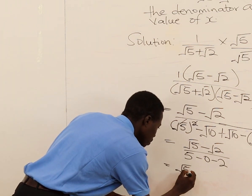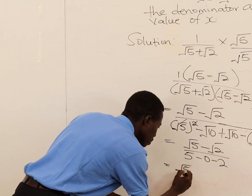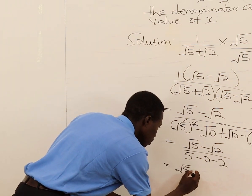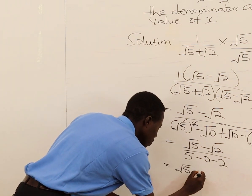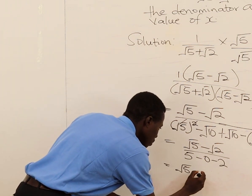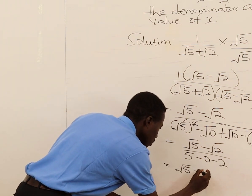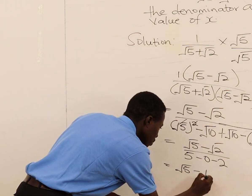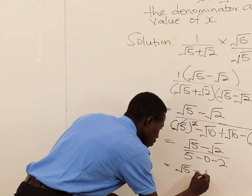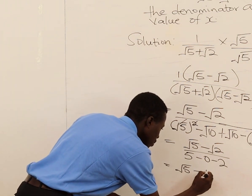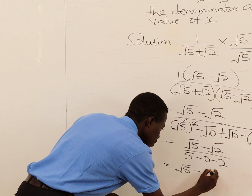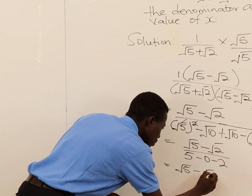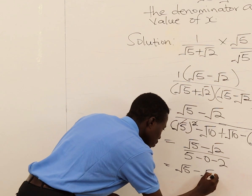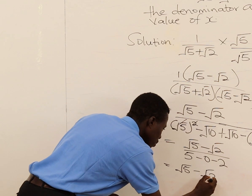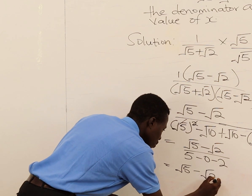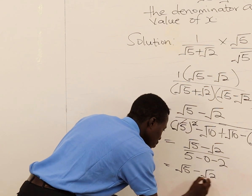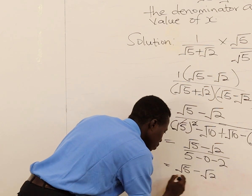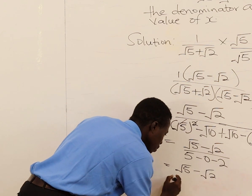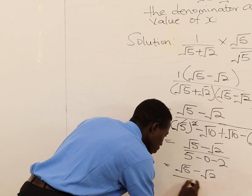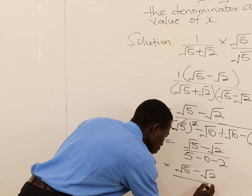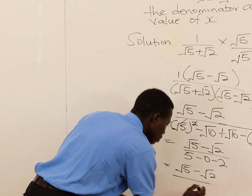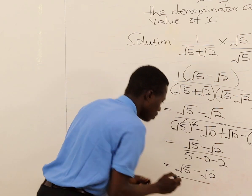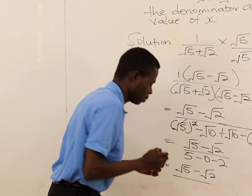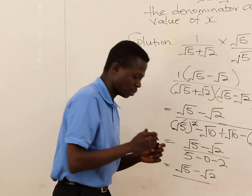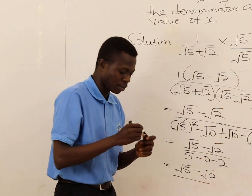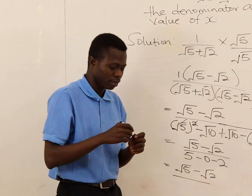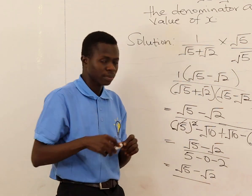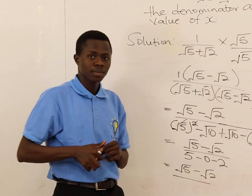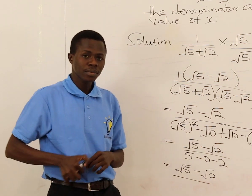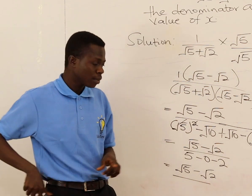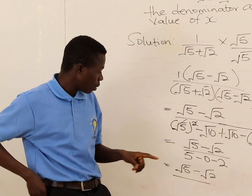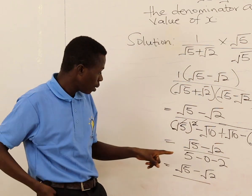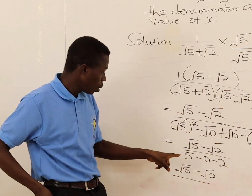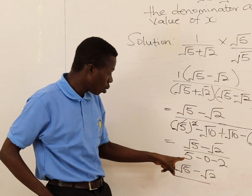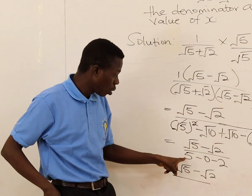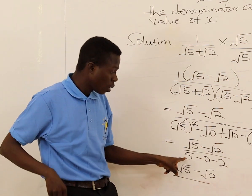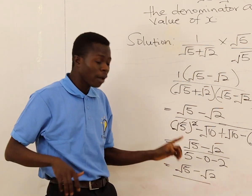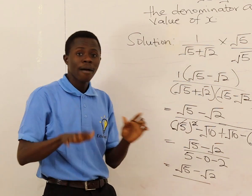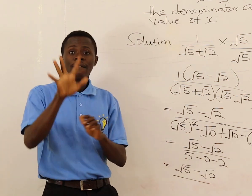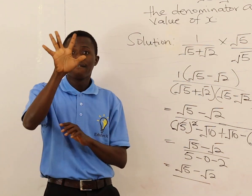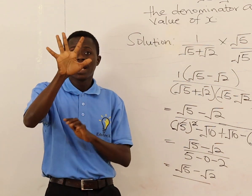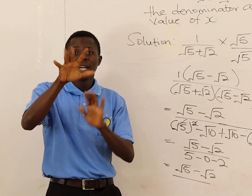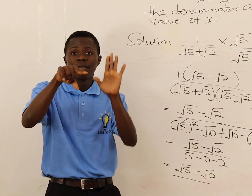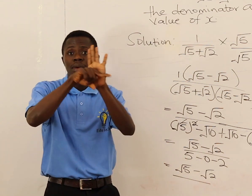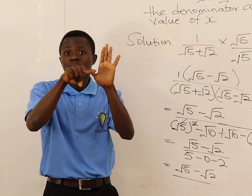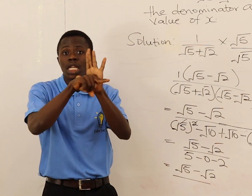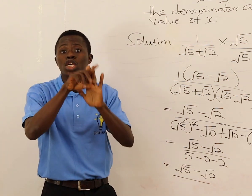Then 5 minus 2 will give us, try doing